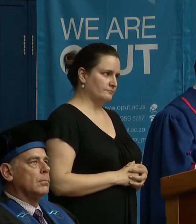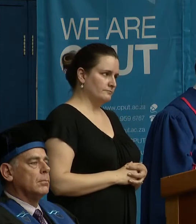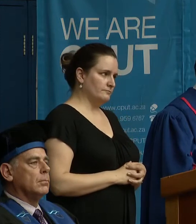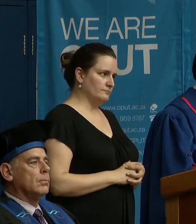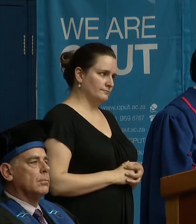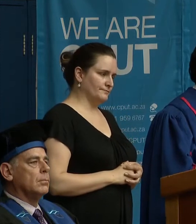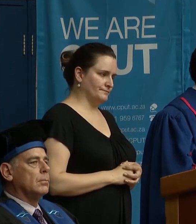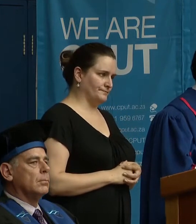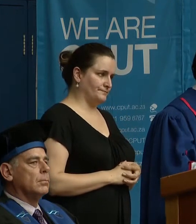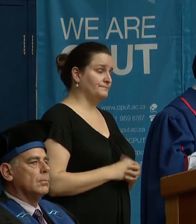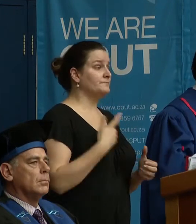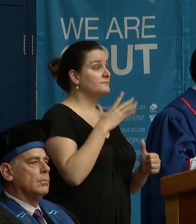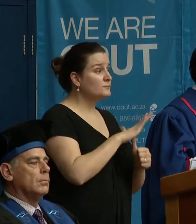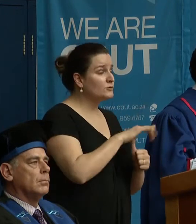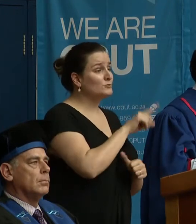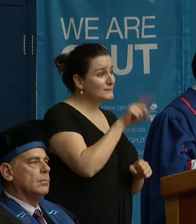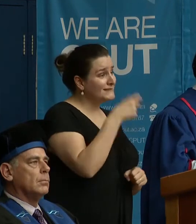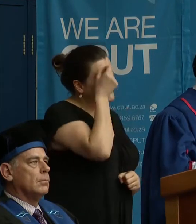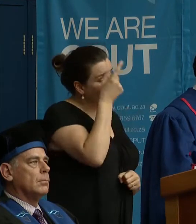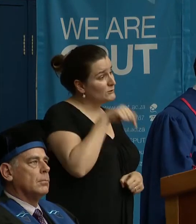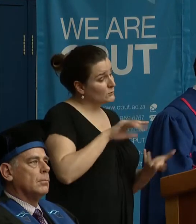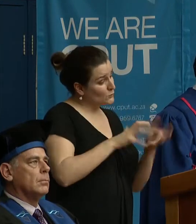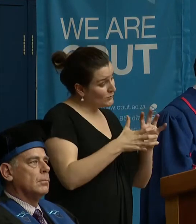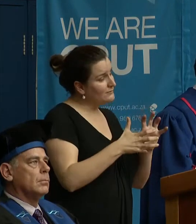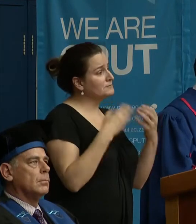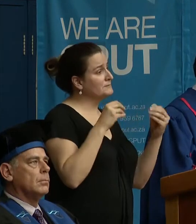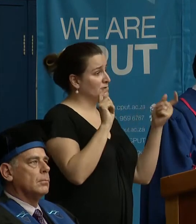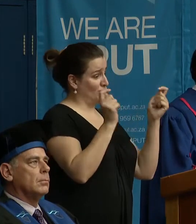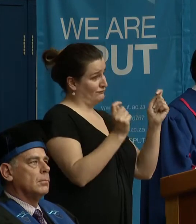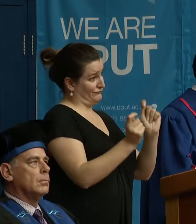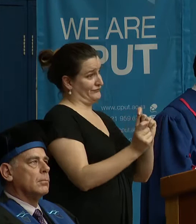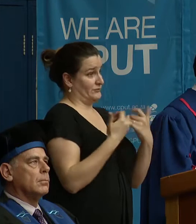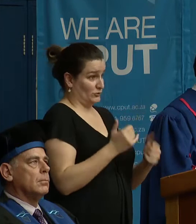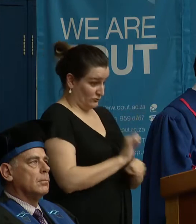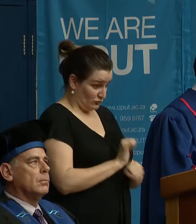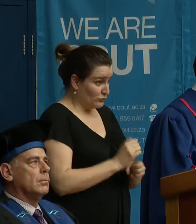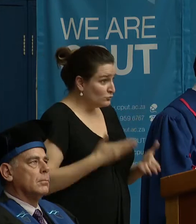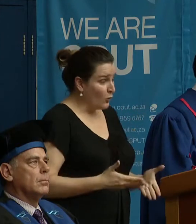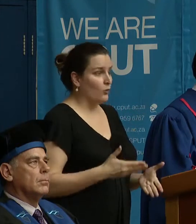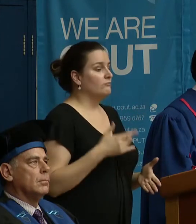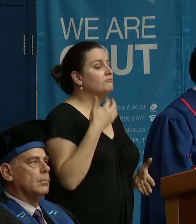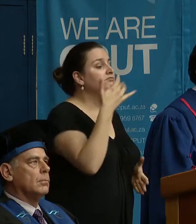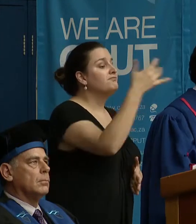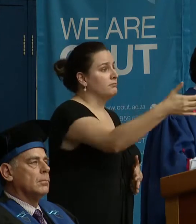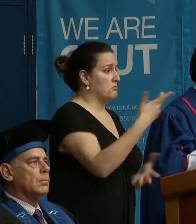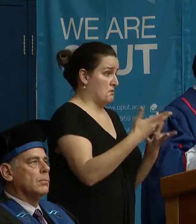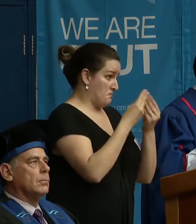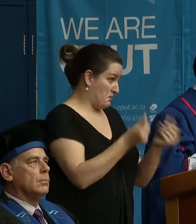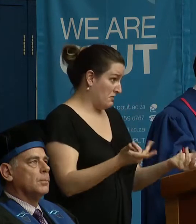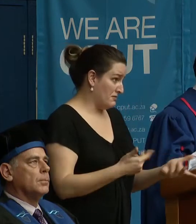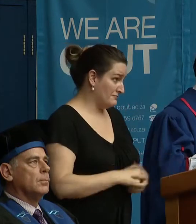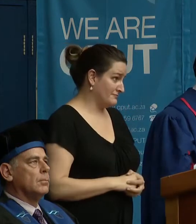Because it's important that you understand that the world is changing, right? Jobs that exist today will not exist in a few years' time.